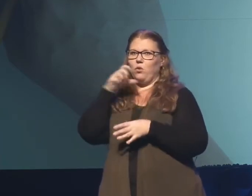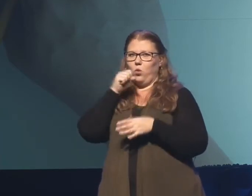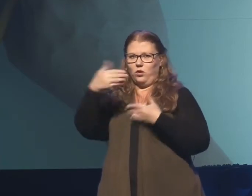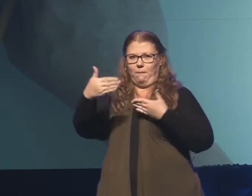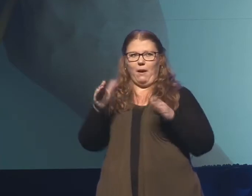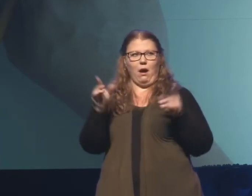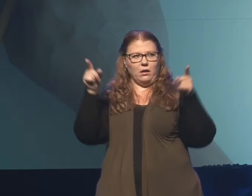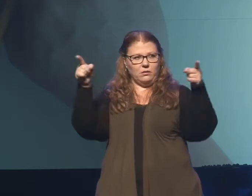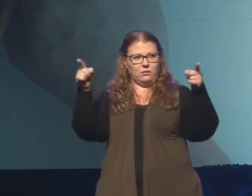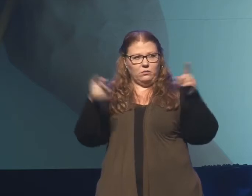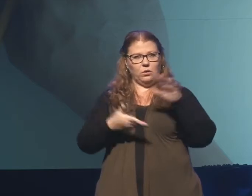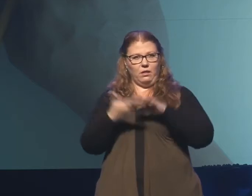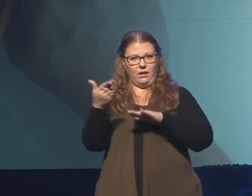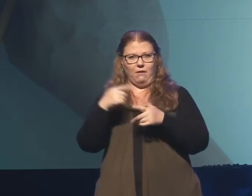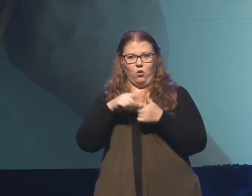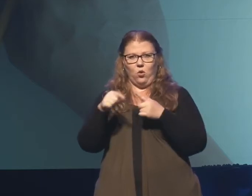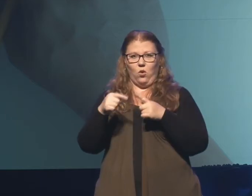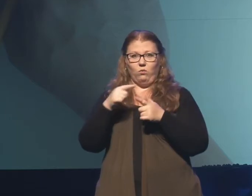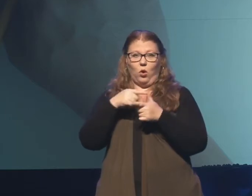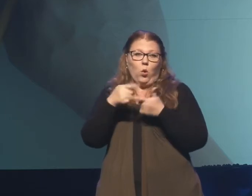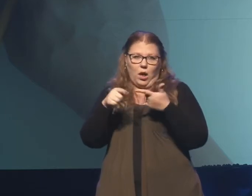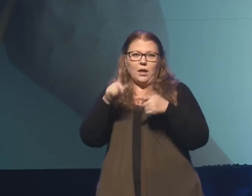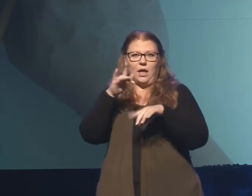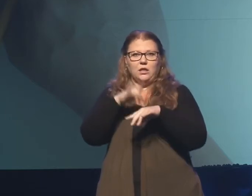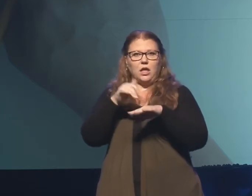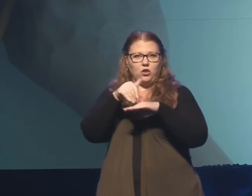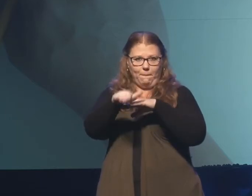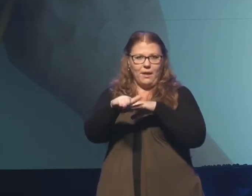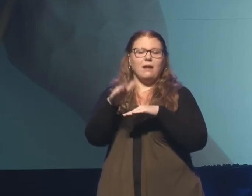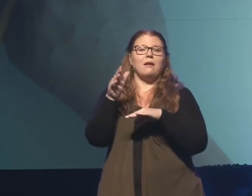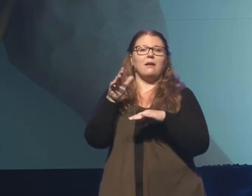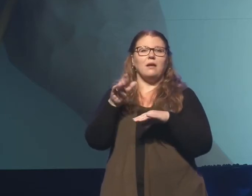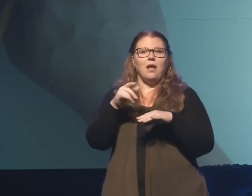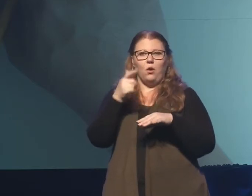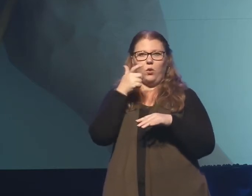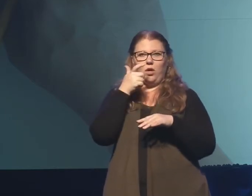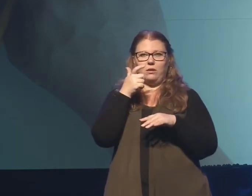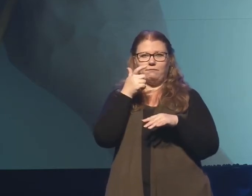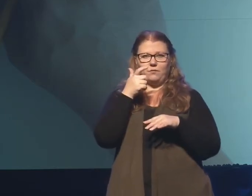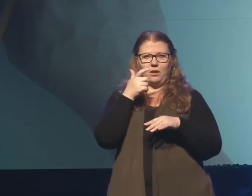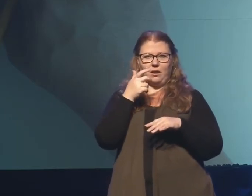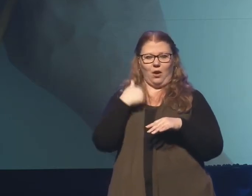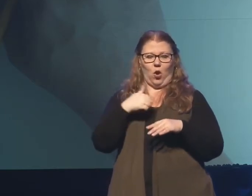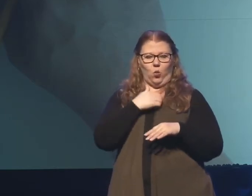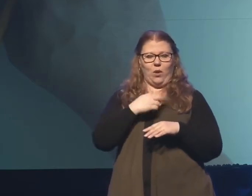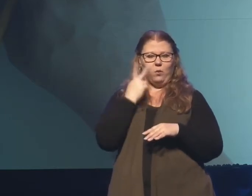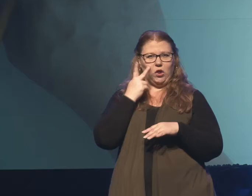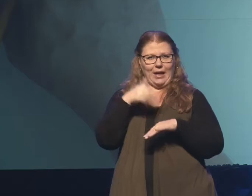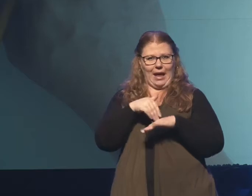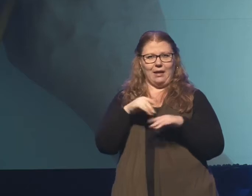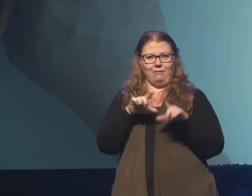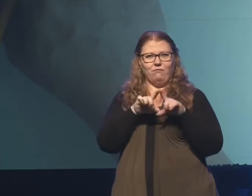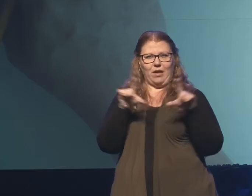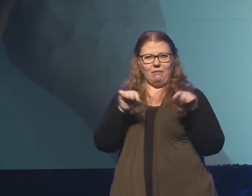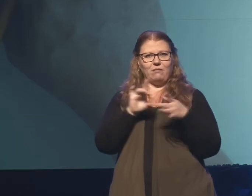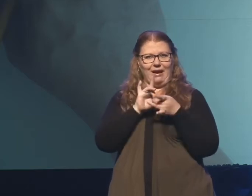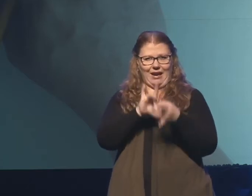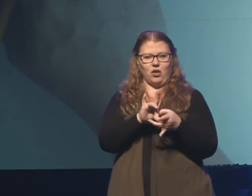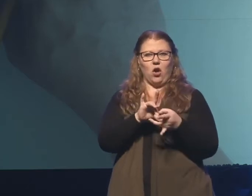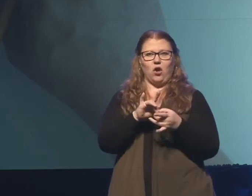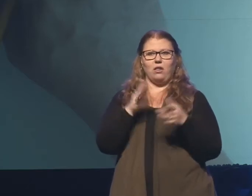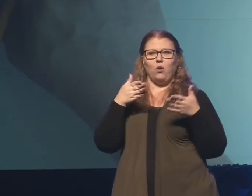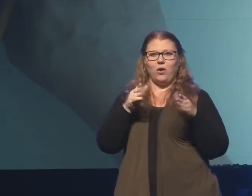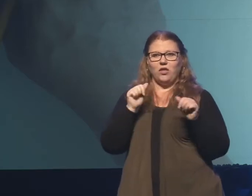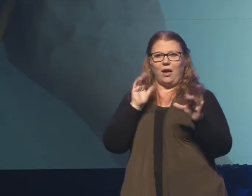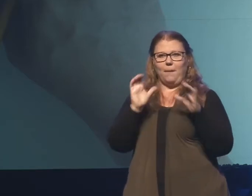or hit send, submit, and we'll take a look at your Connect card. There are ways that you can communicate with us during the message, etc.,